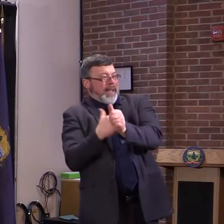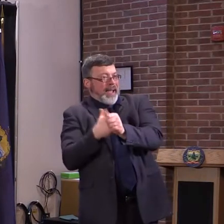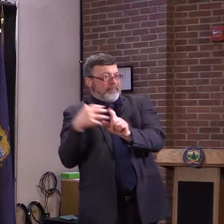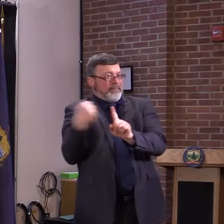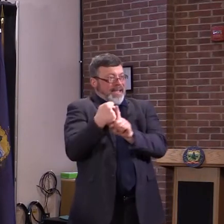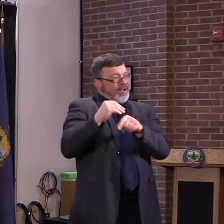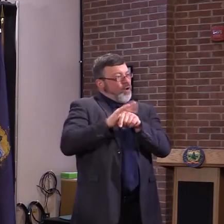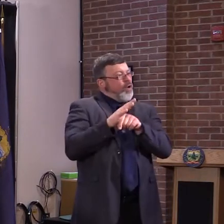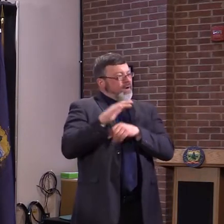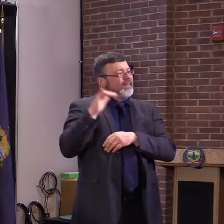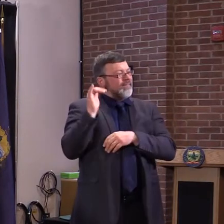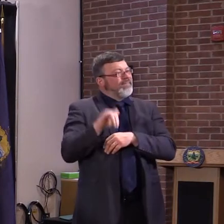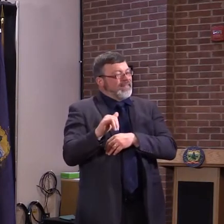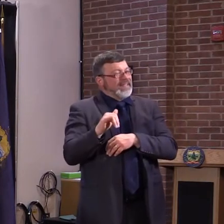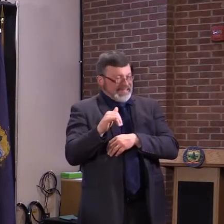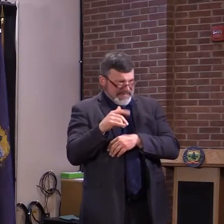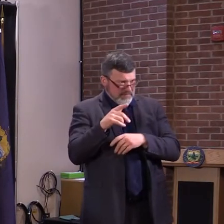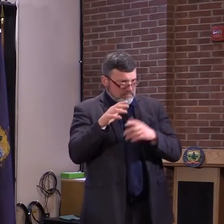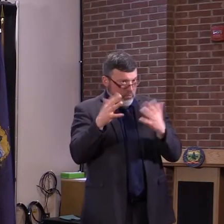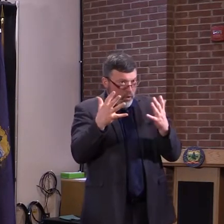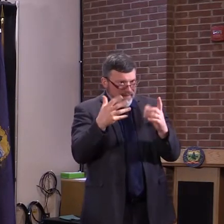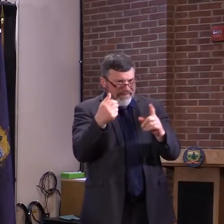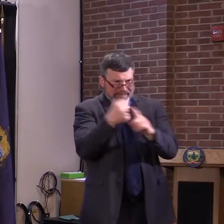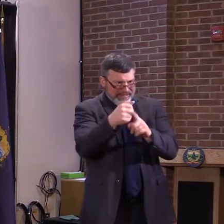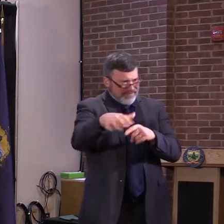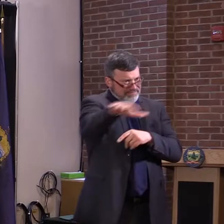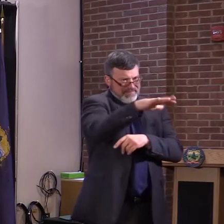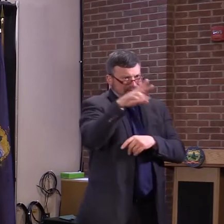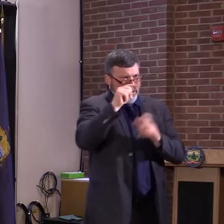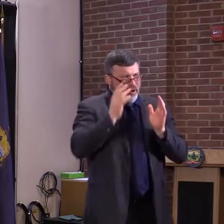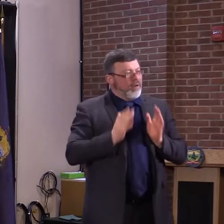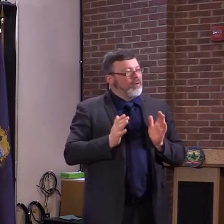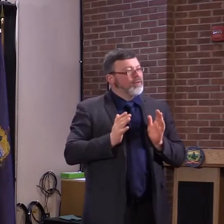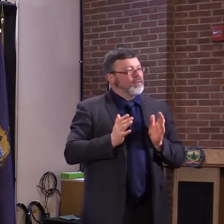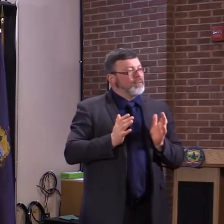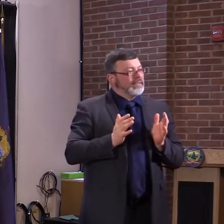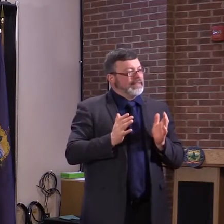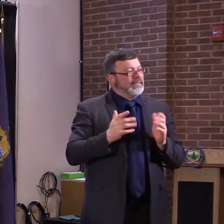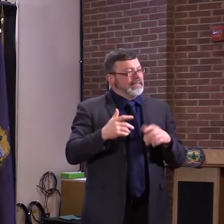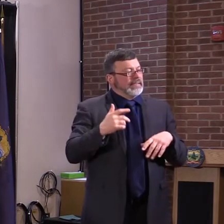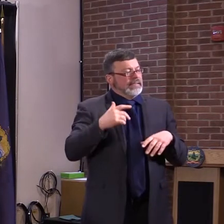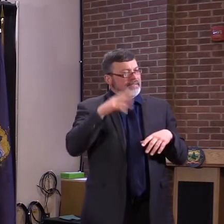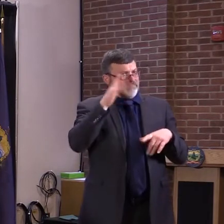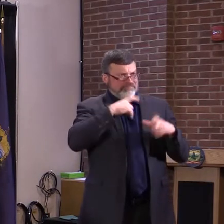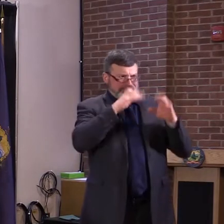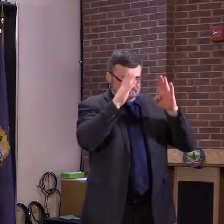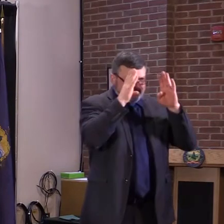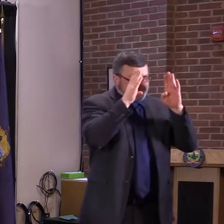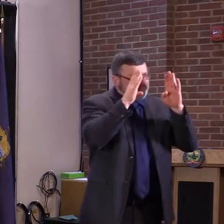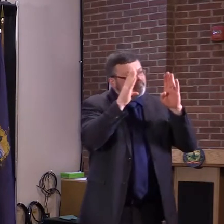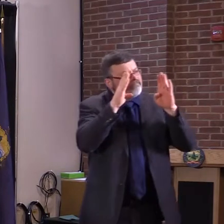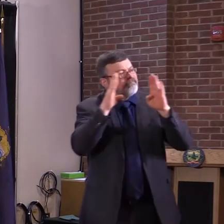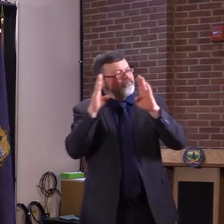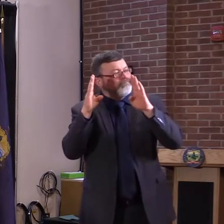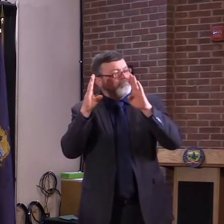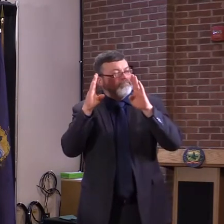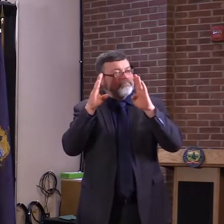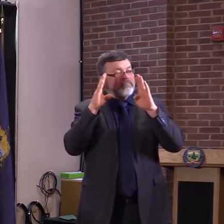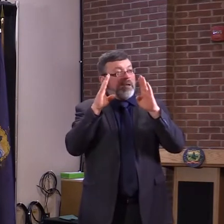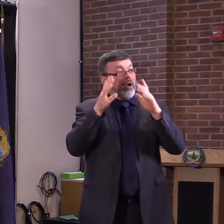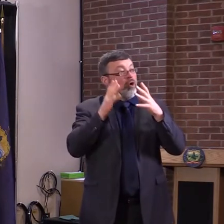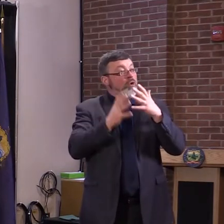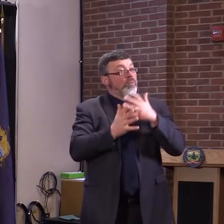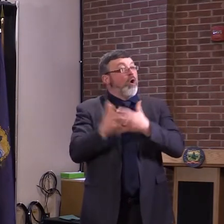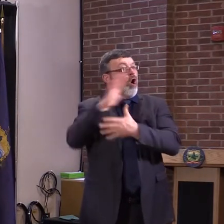population. Because there's been, not that we don't pay attention to those during the pandemic, but every time we institute